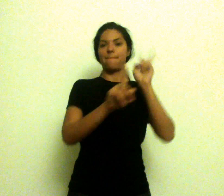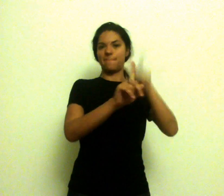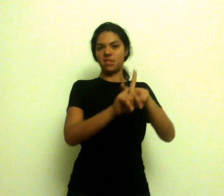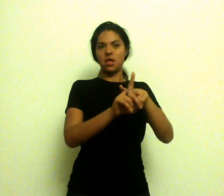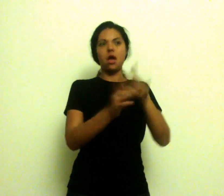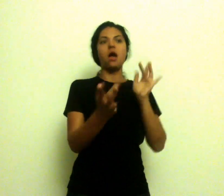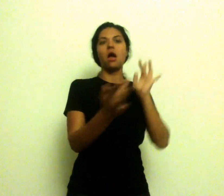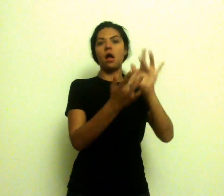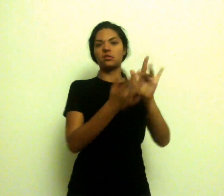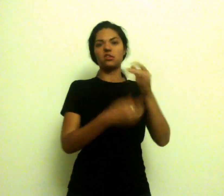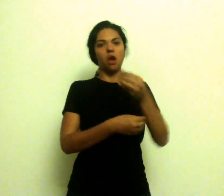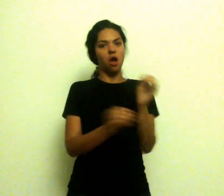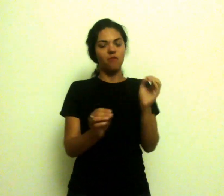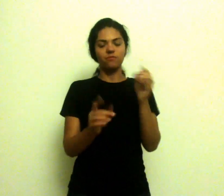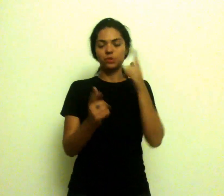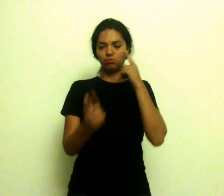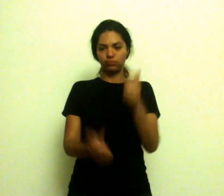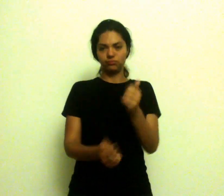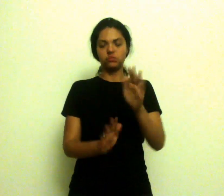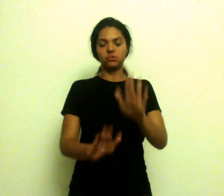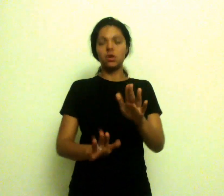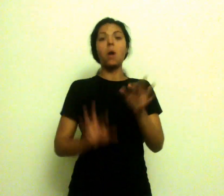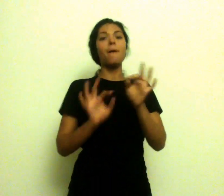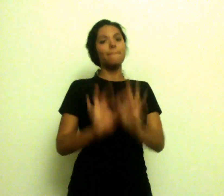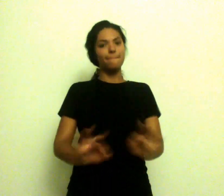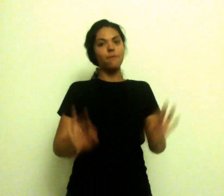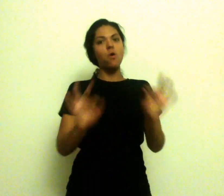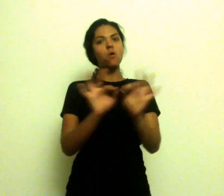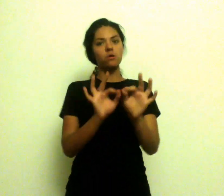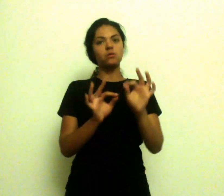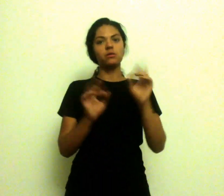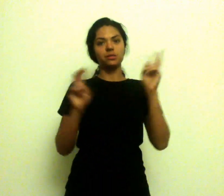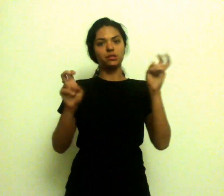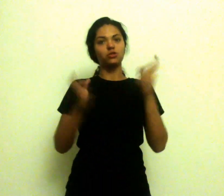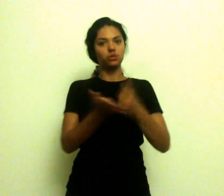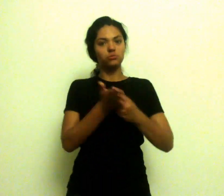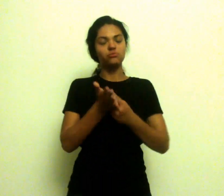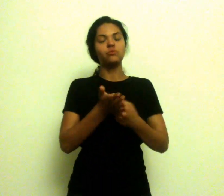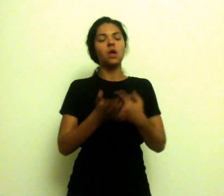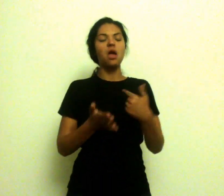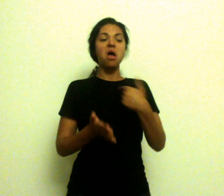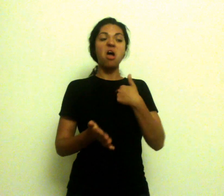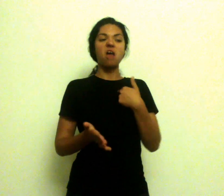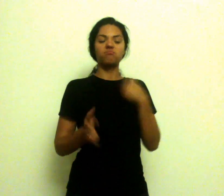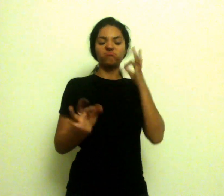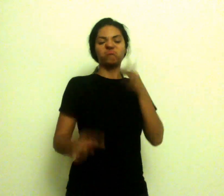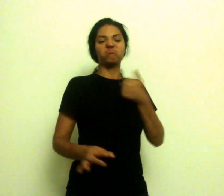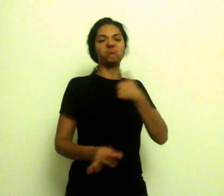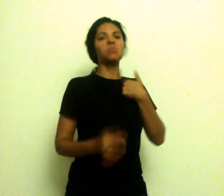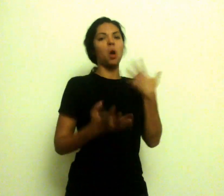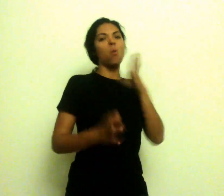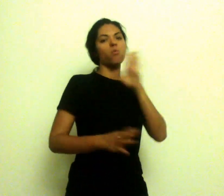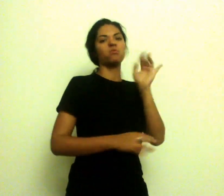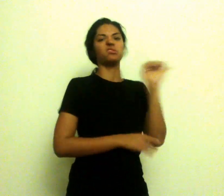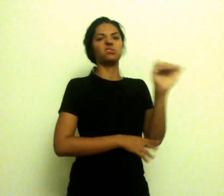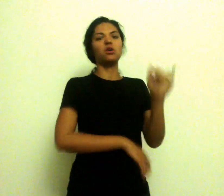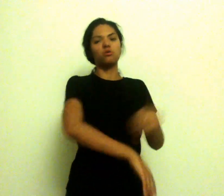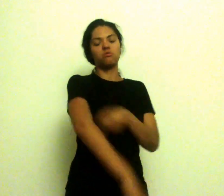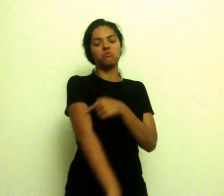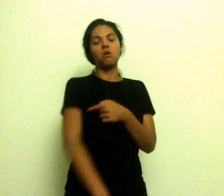there. Because of the importance of the theme, I plan to spend several days there myself. May God bless you, and we would welcome you